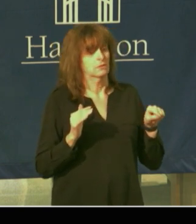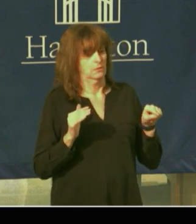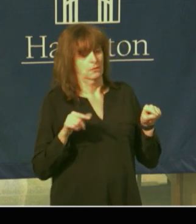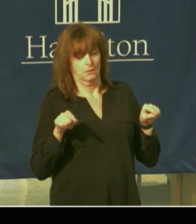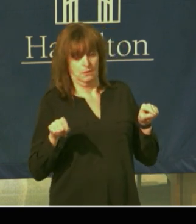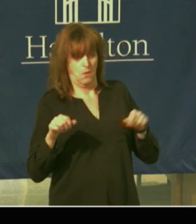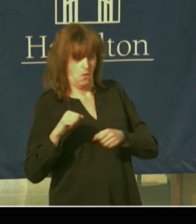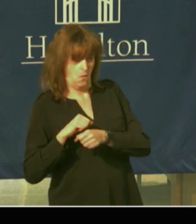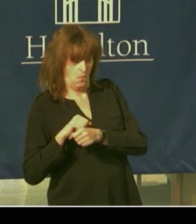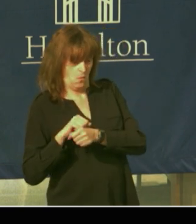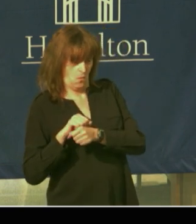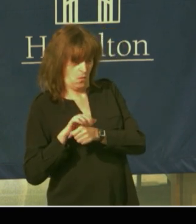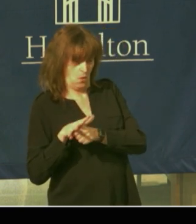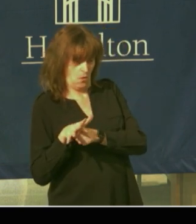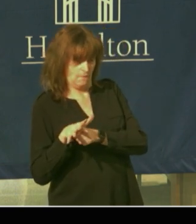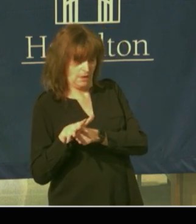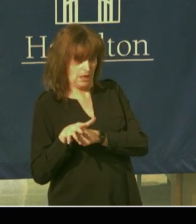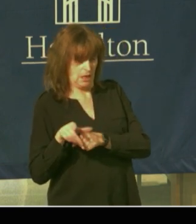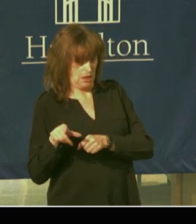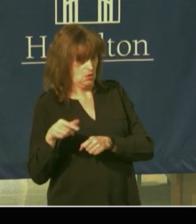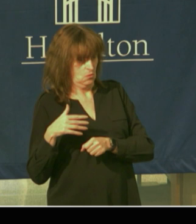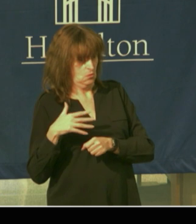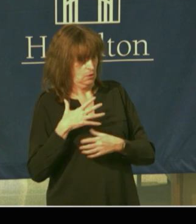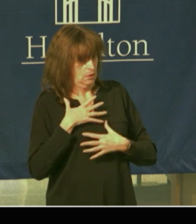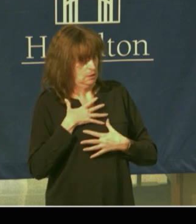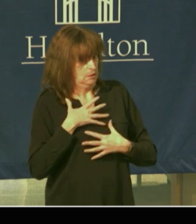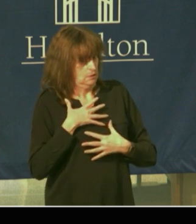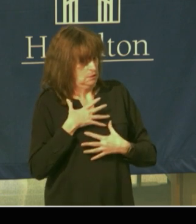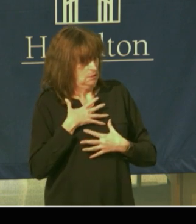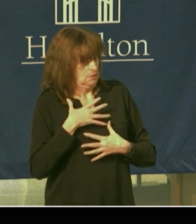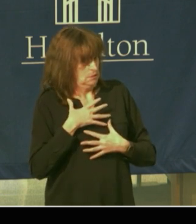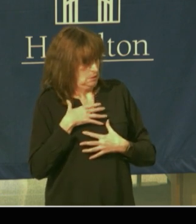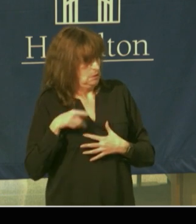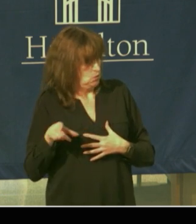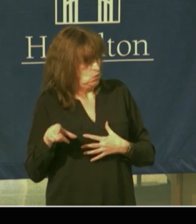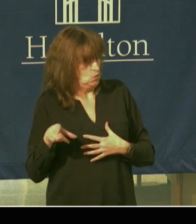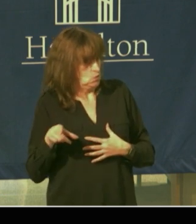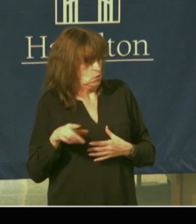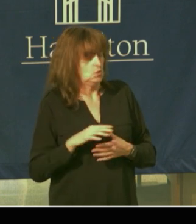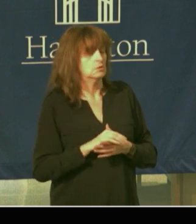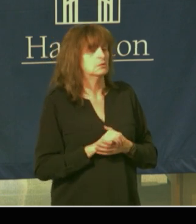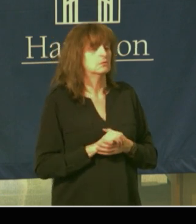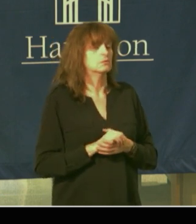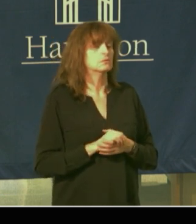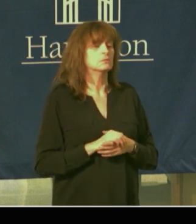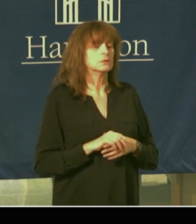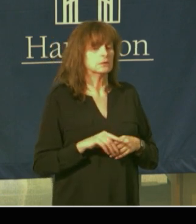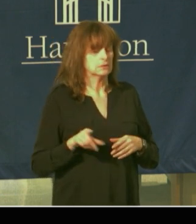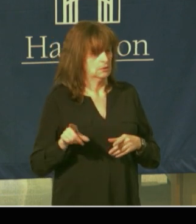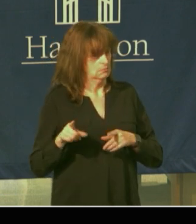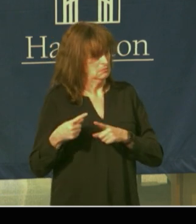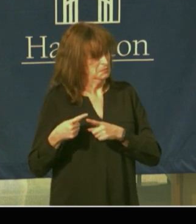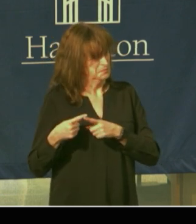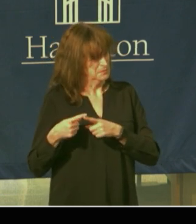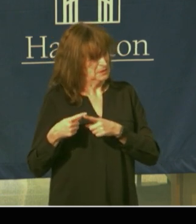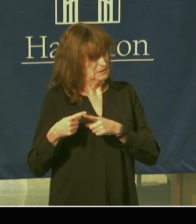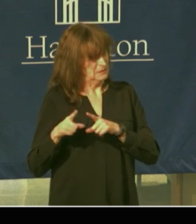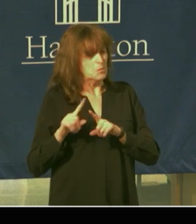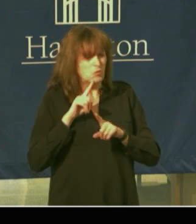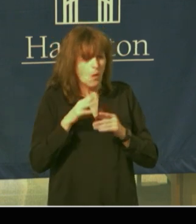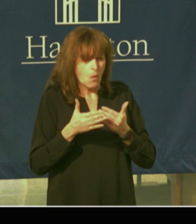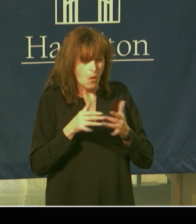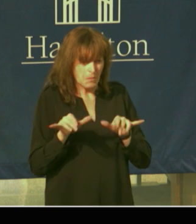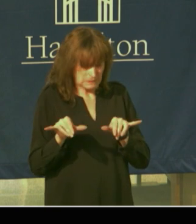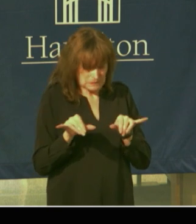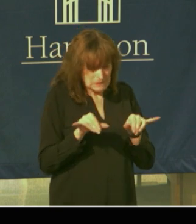one. It has some uniqueness, but the advice would be the same advice that we would give through